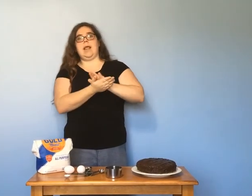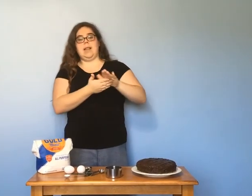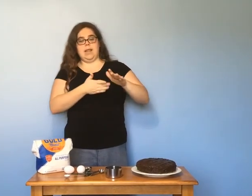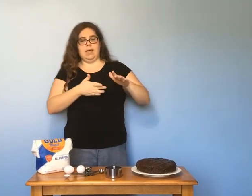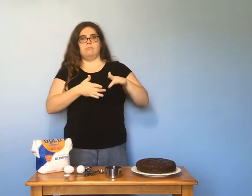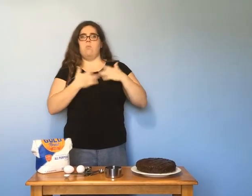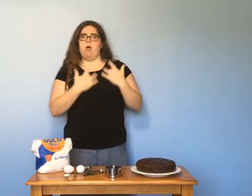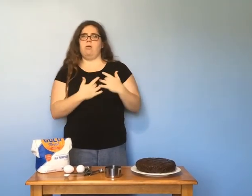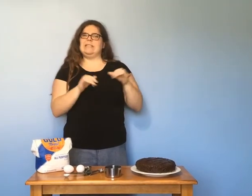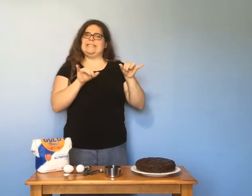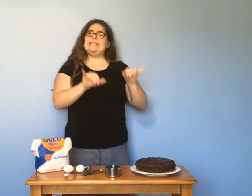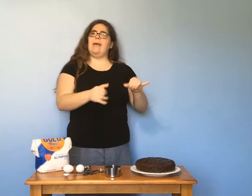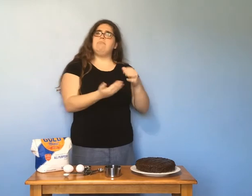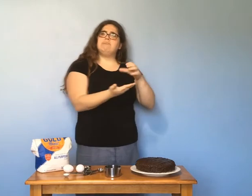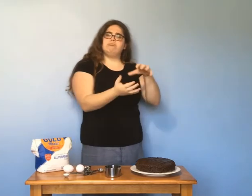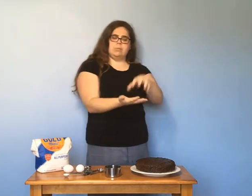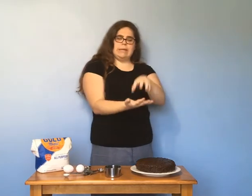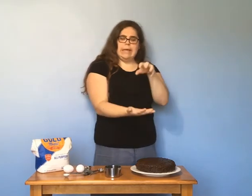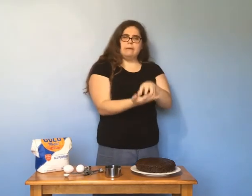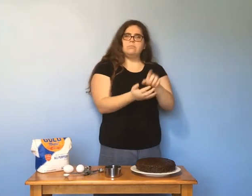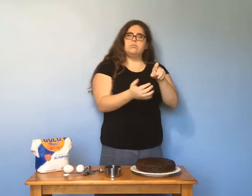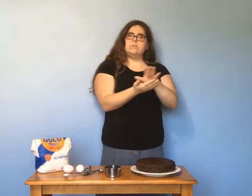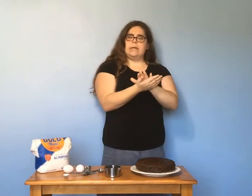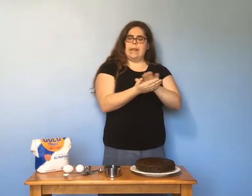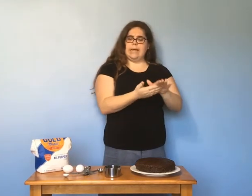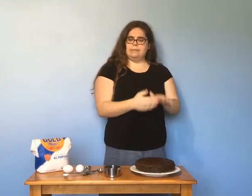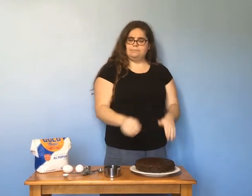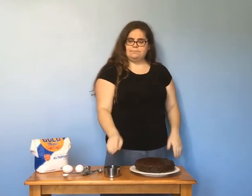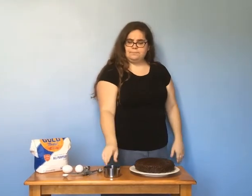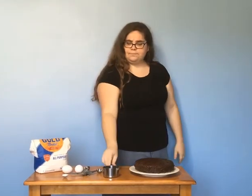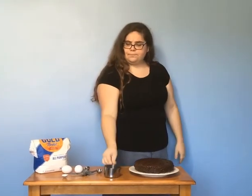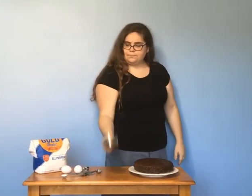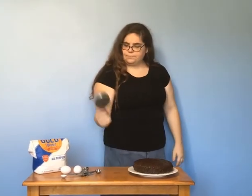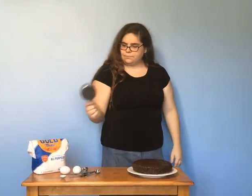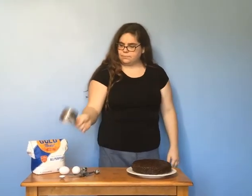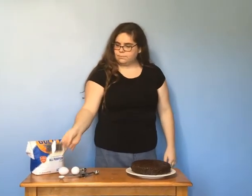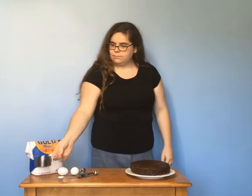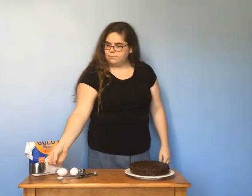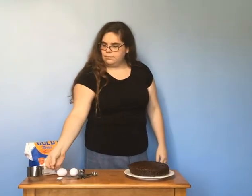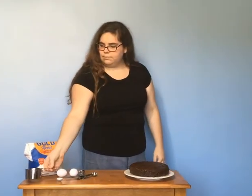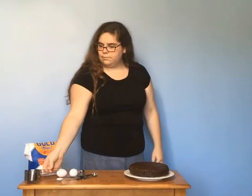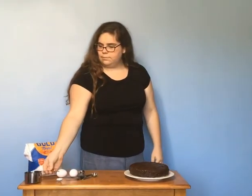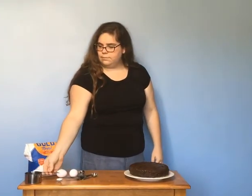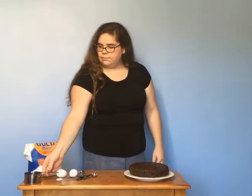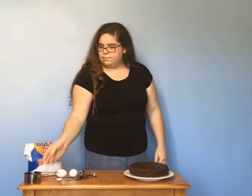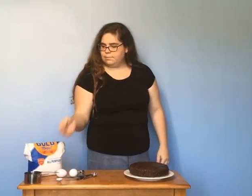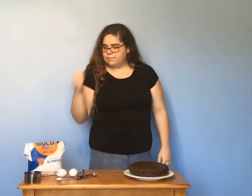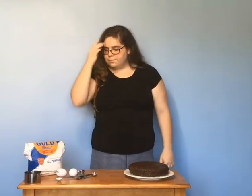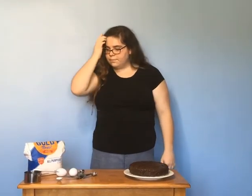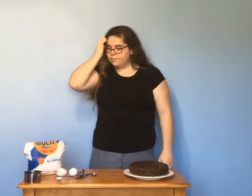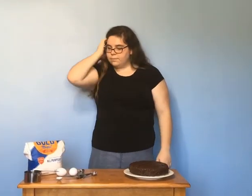us to have a clean heart in our prayer life. Just like when you're baking a cake, you need a clean measuring cup.